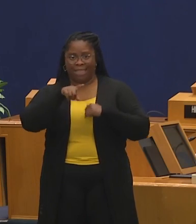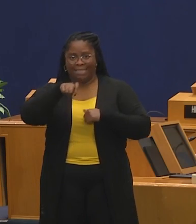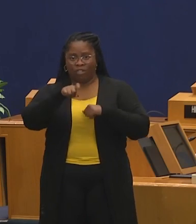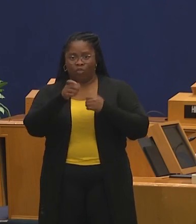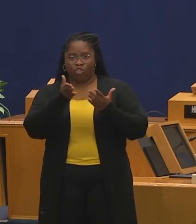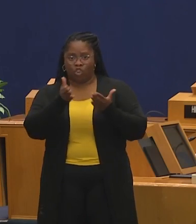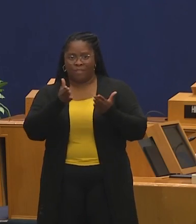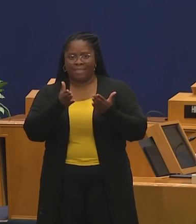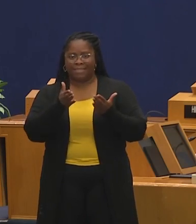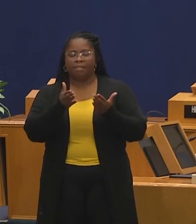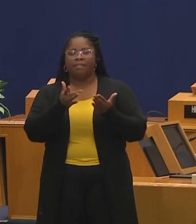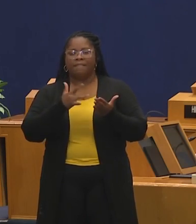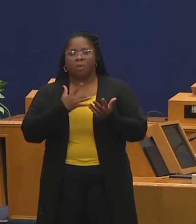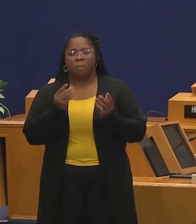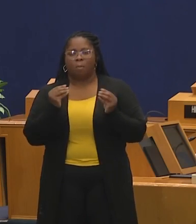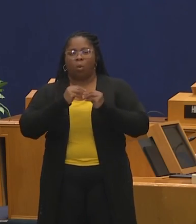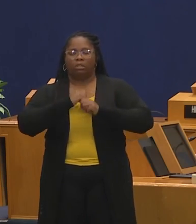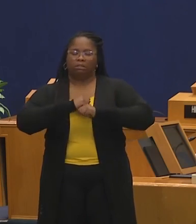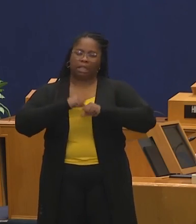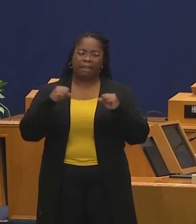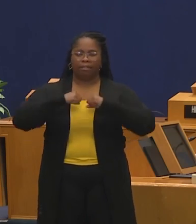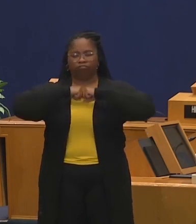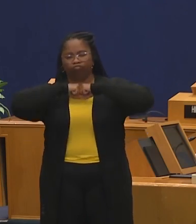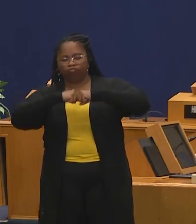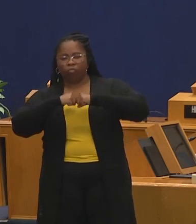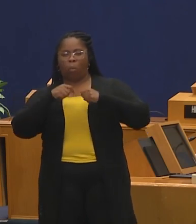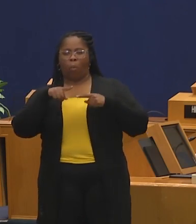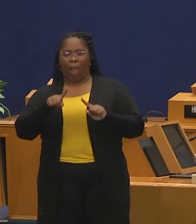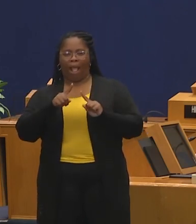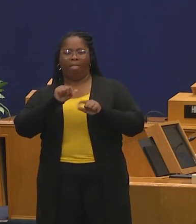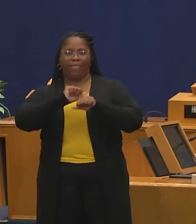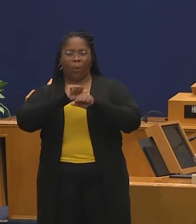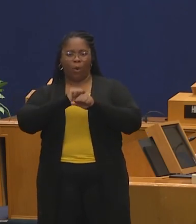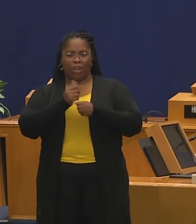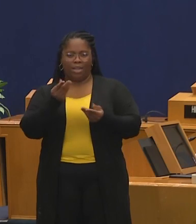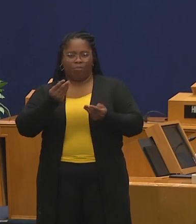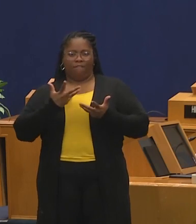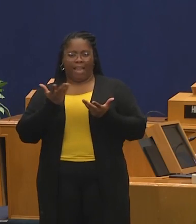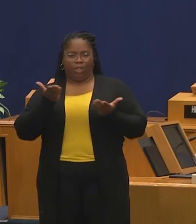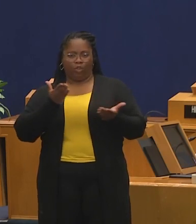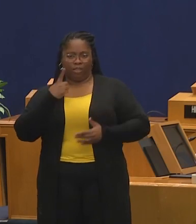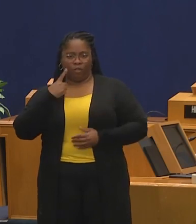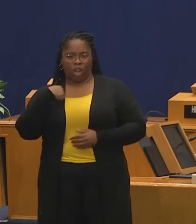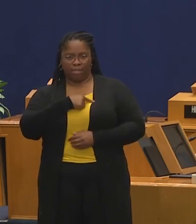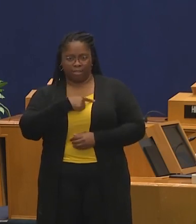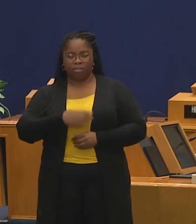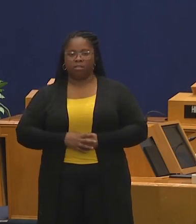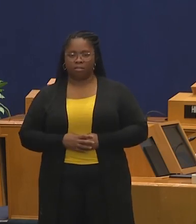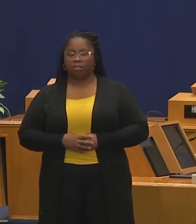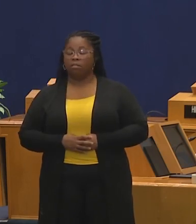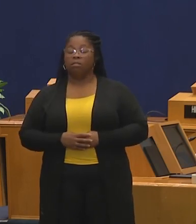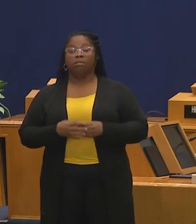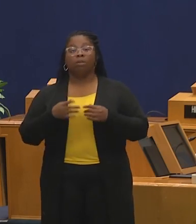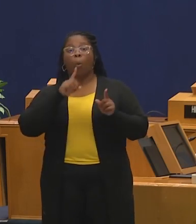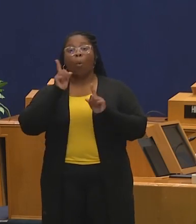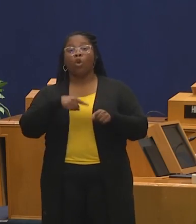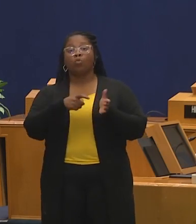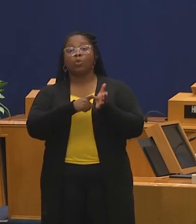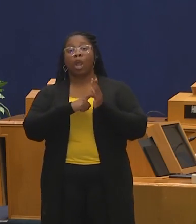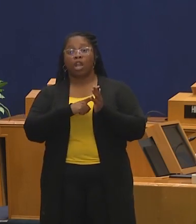safer while they provide us with the very essential services they offer. And the offer now requires that